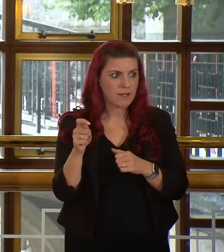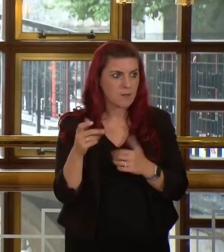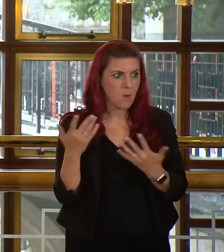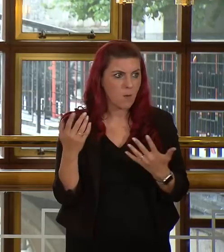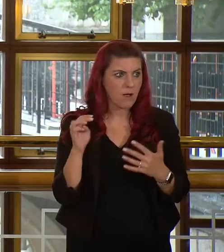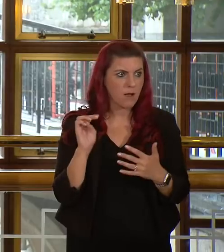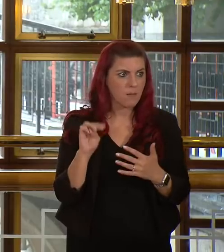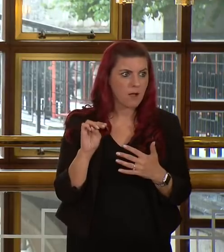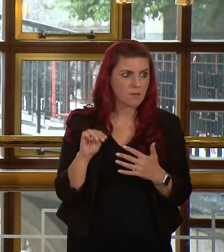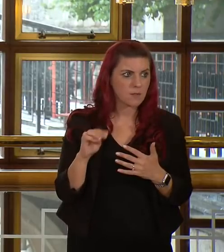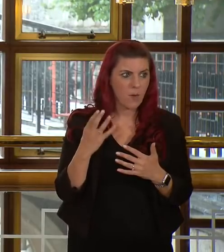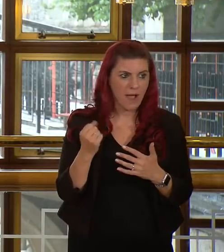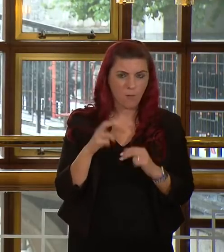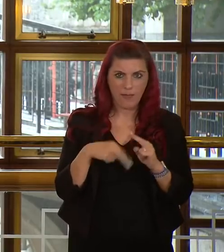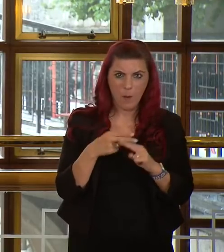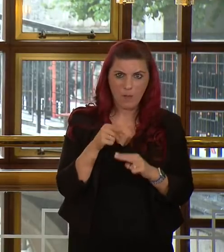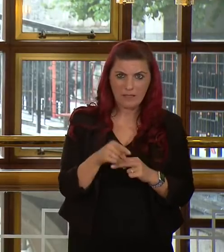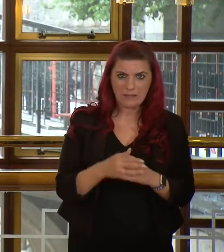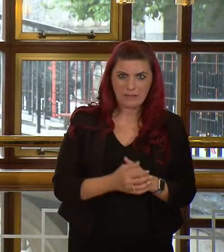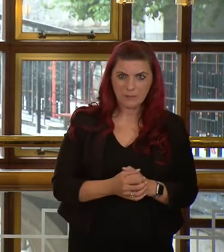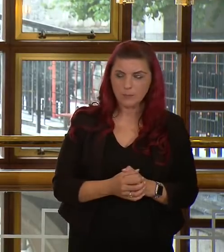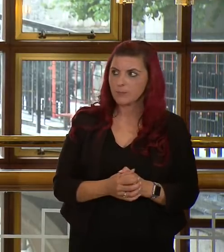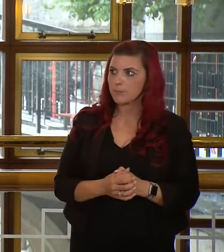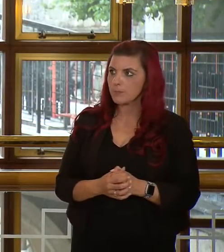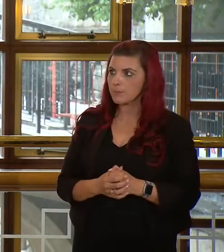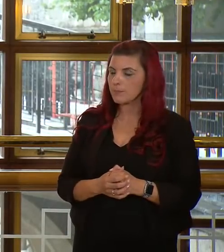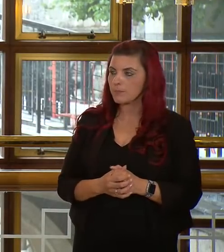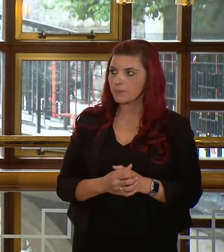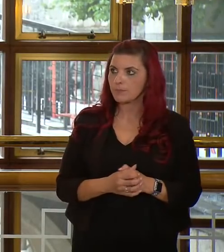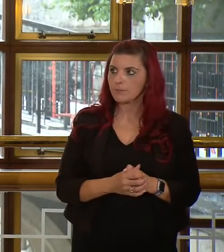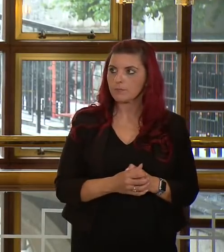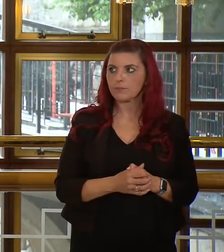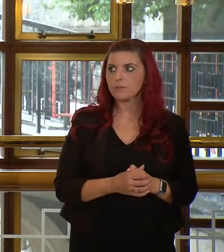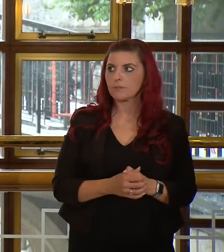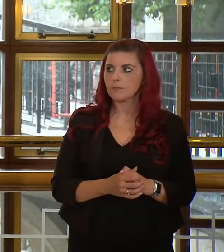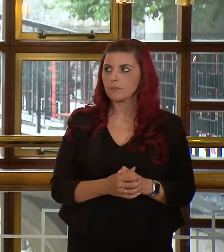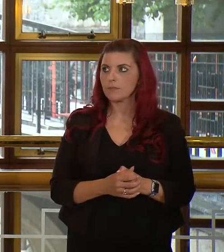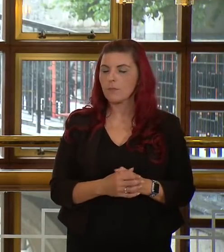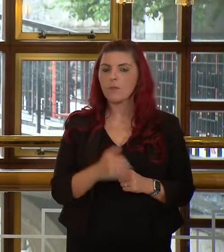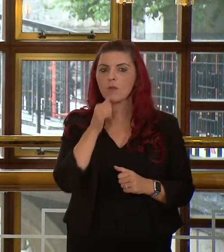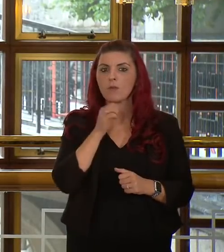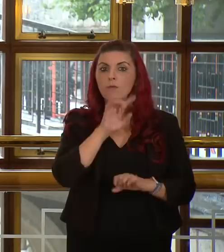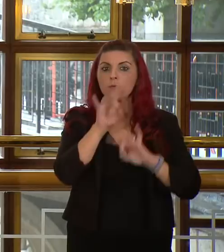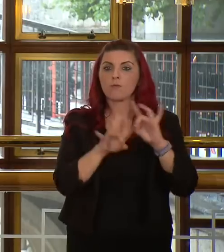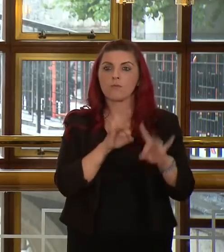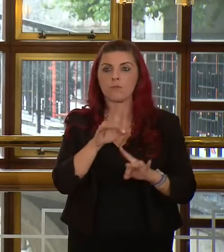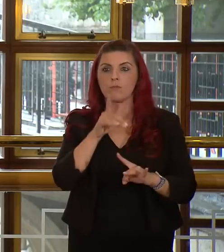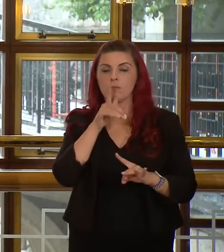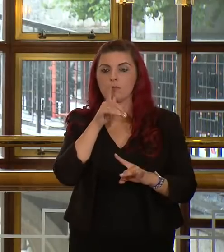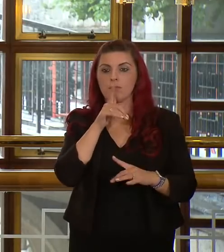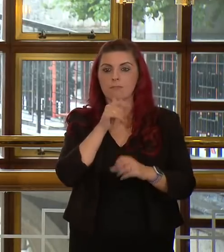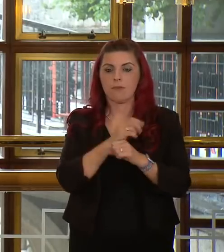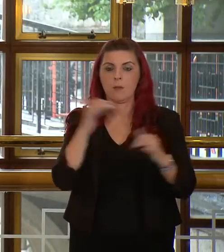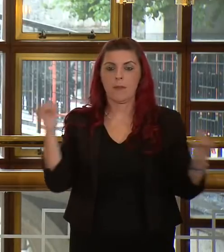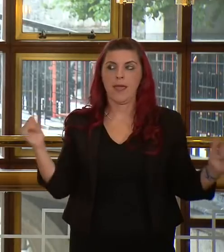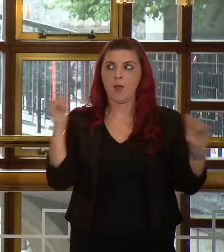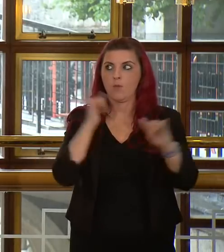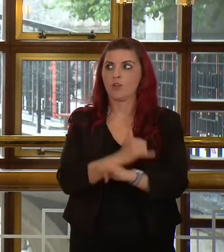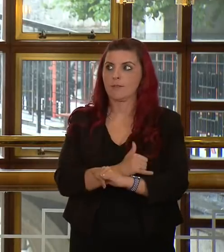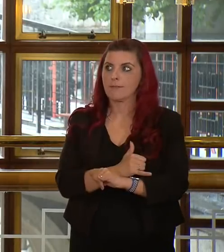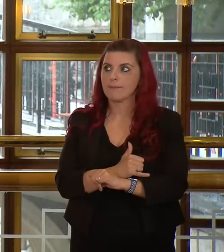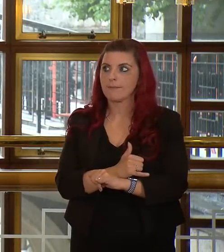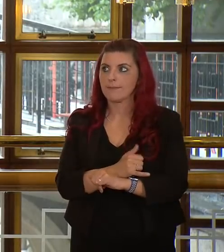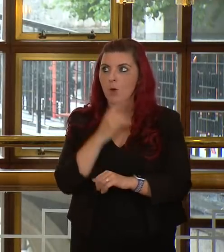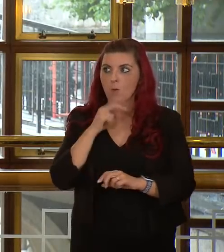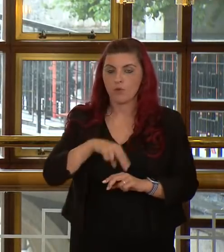we've seen in the Green Party? Yeah, I suppose the first question, just to say once again that